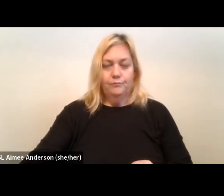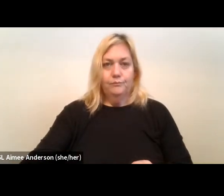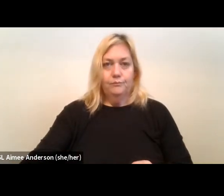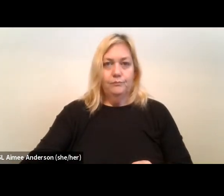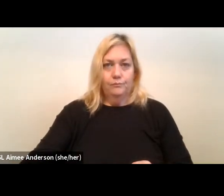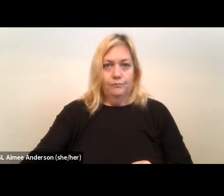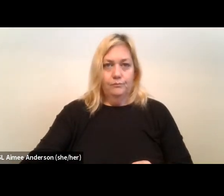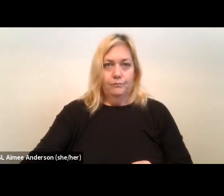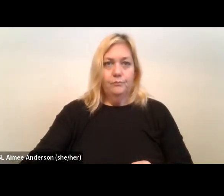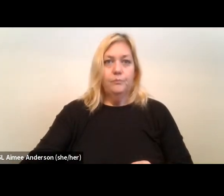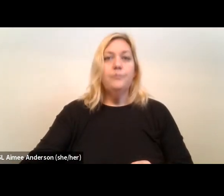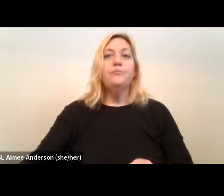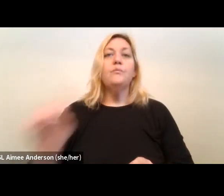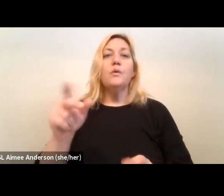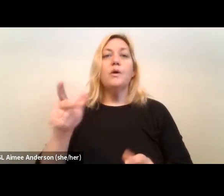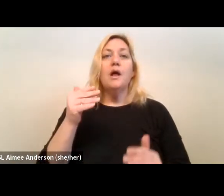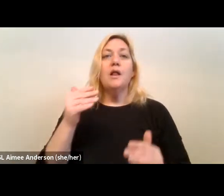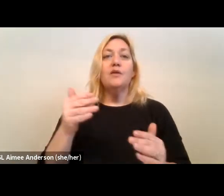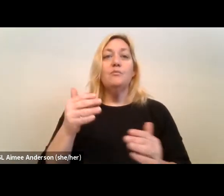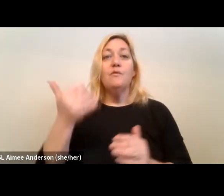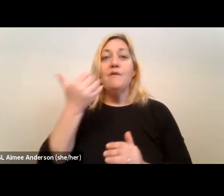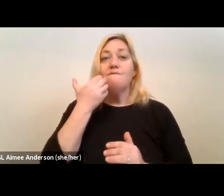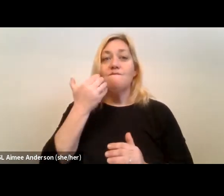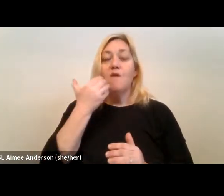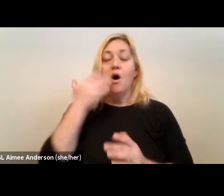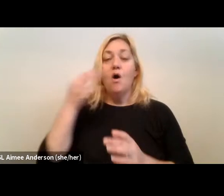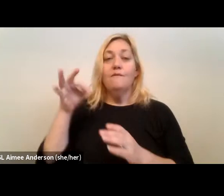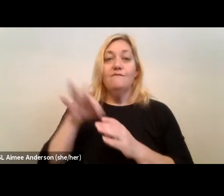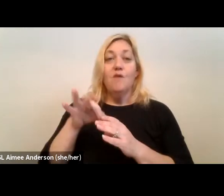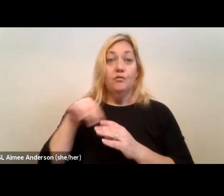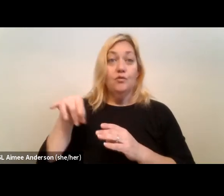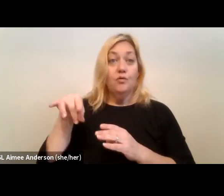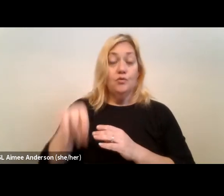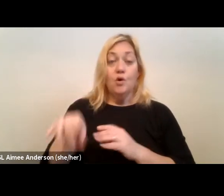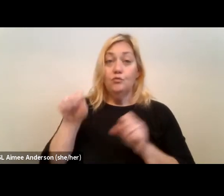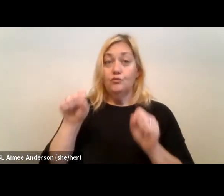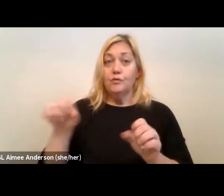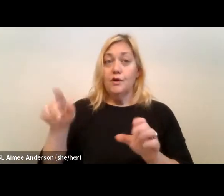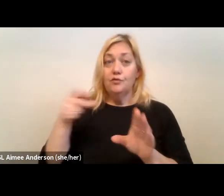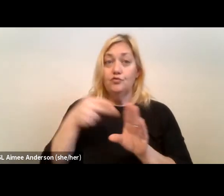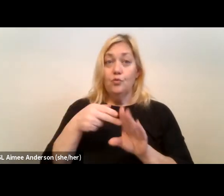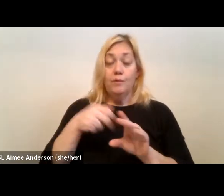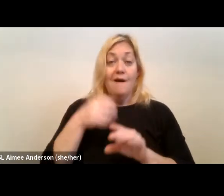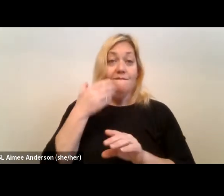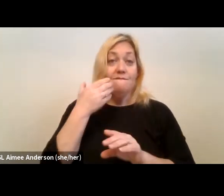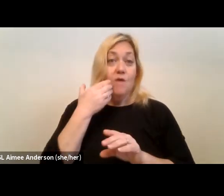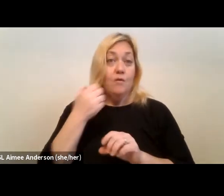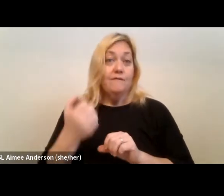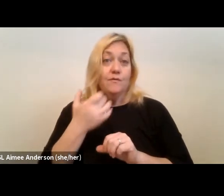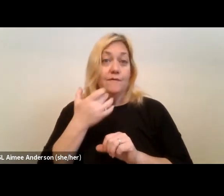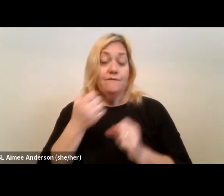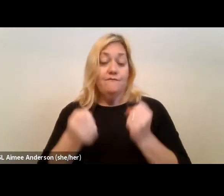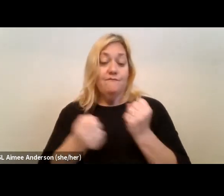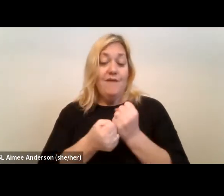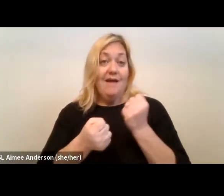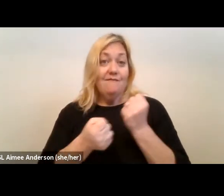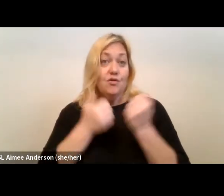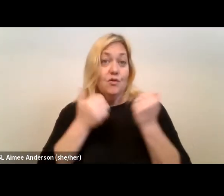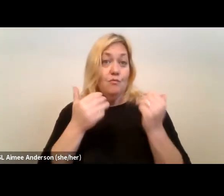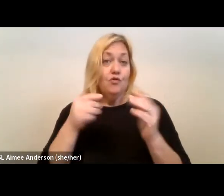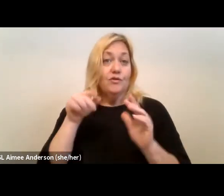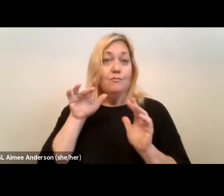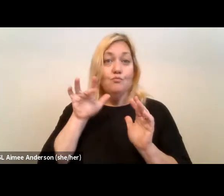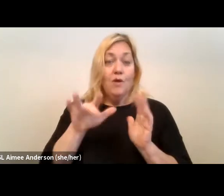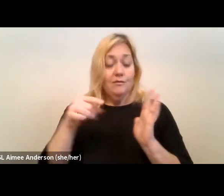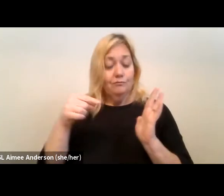Okay, let's move to the phone votes. All those among those who are joining by phone, if you're in favor of the motion, please press *9 at